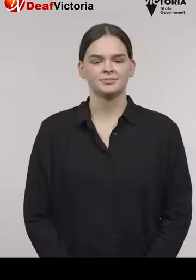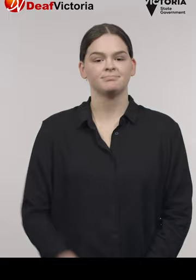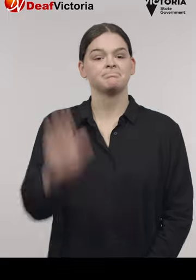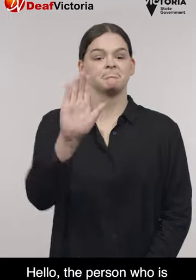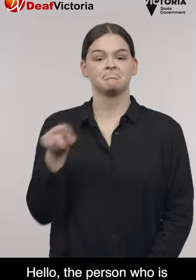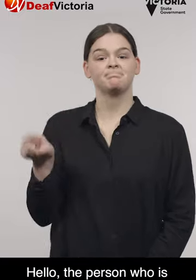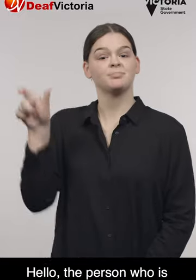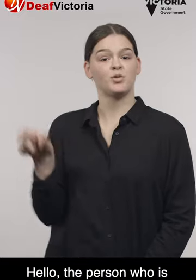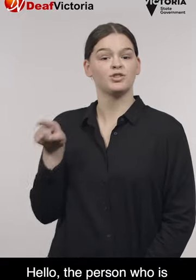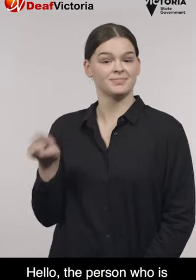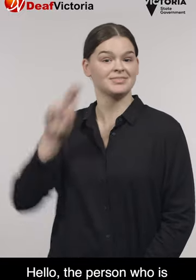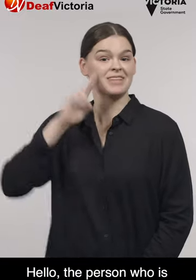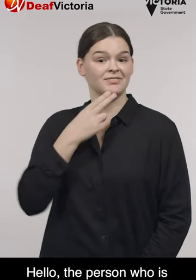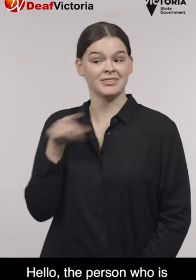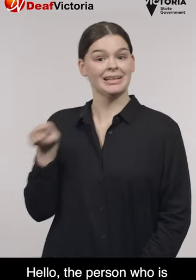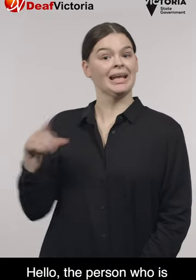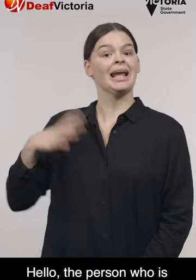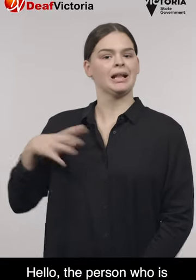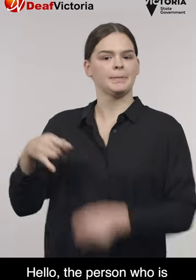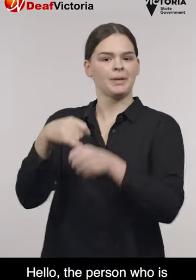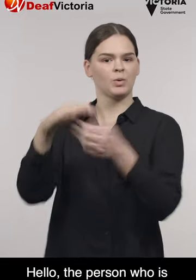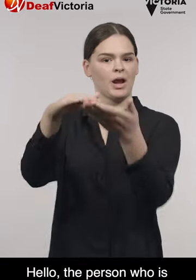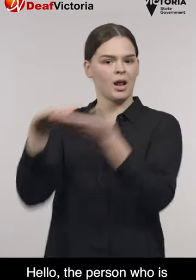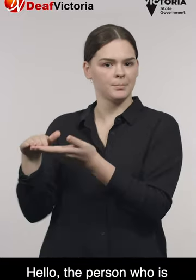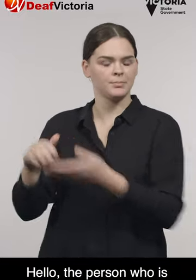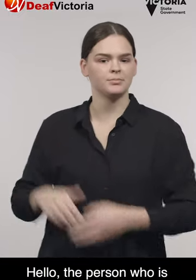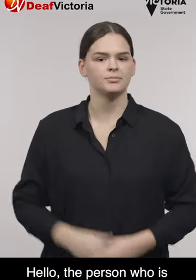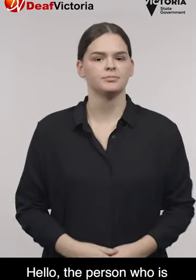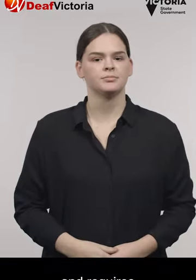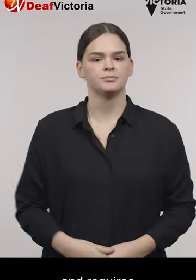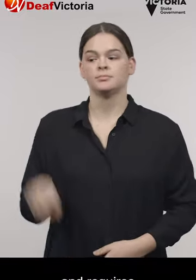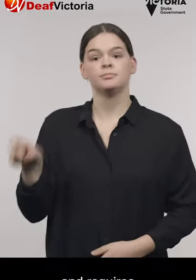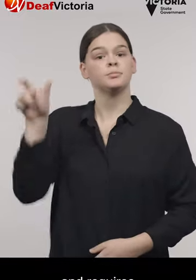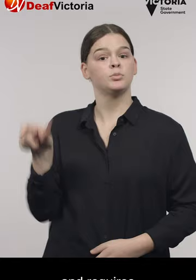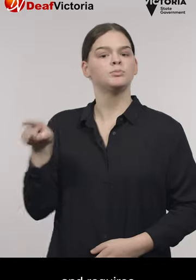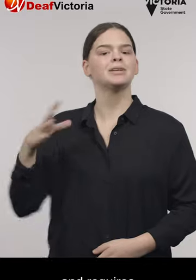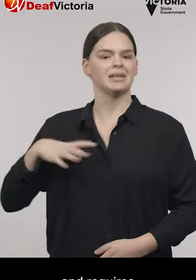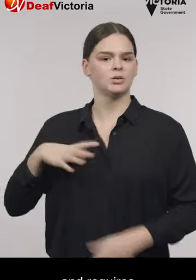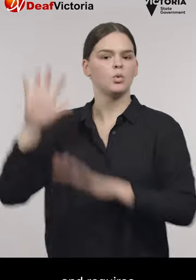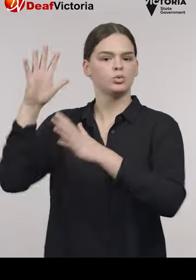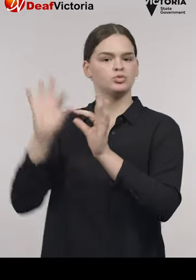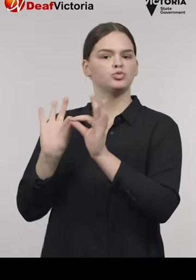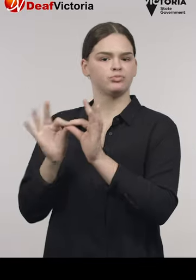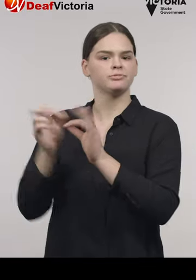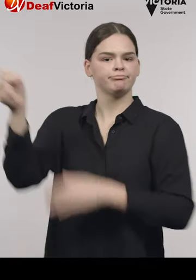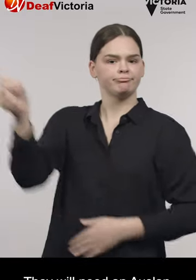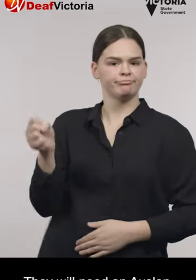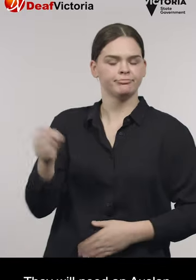Hello, the person who is showing this video is deaf and requires medical attention. They will need an Auslan